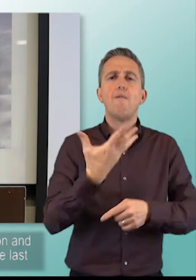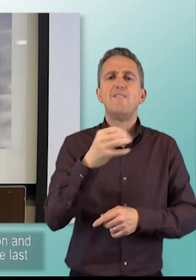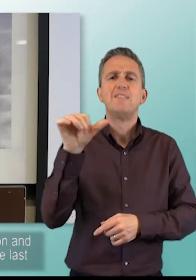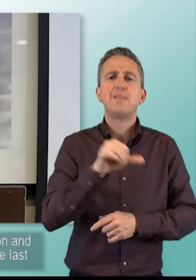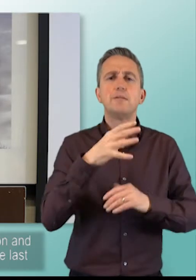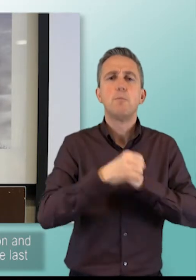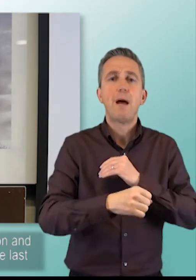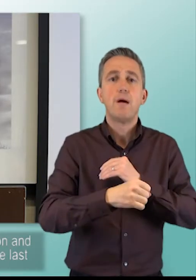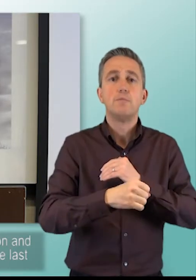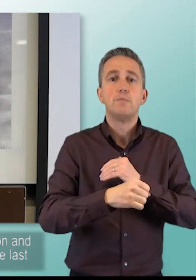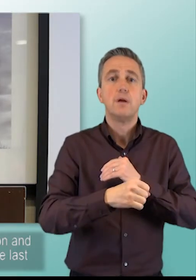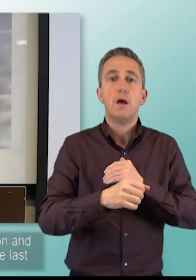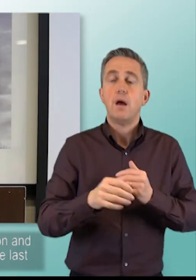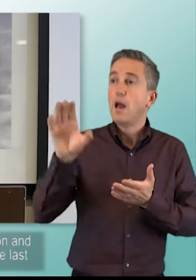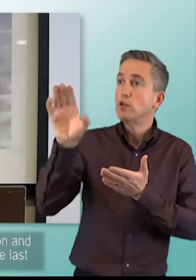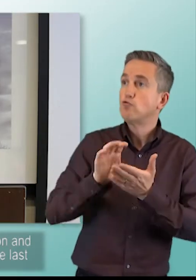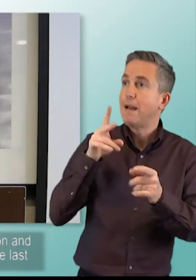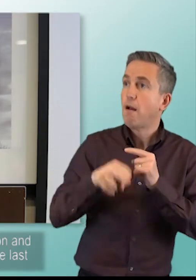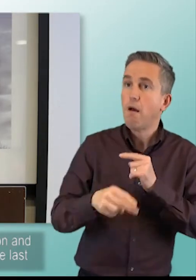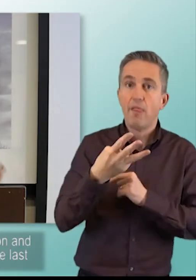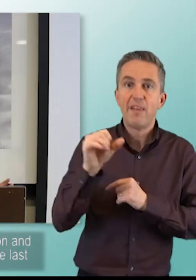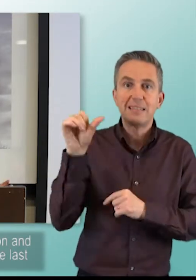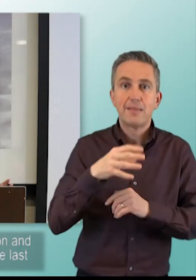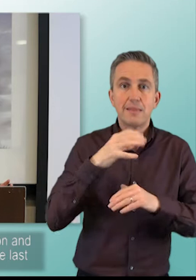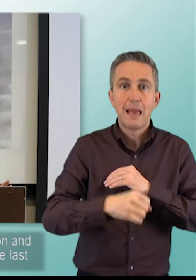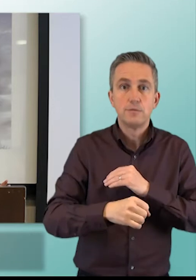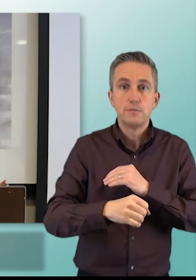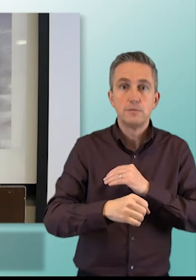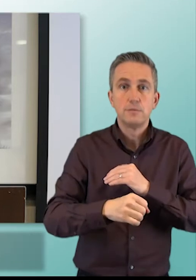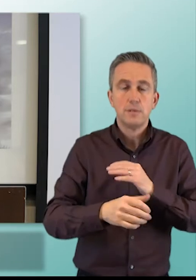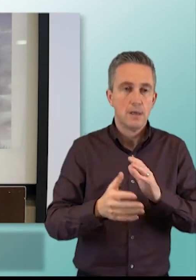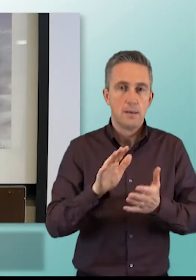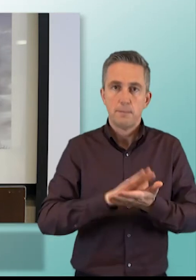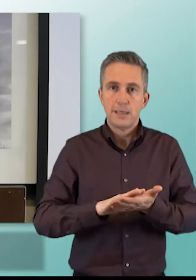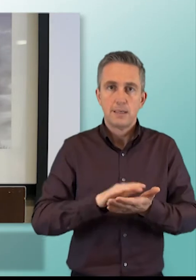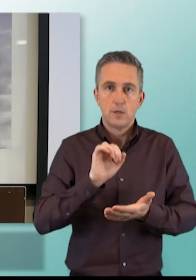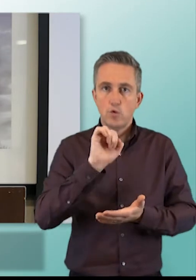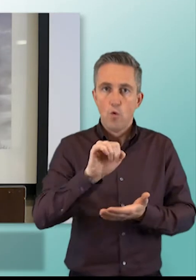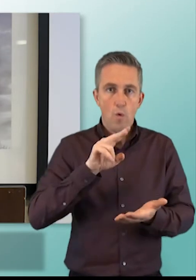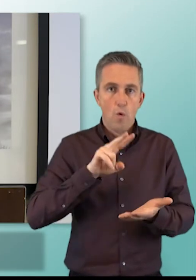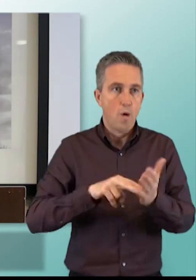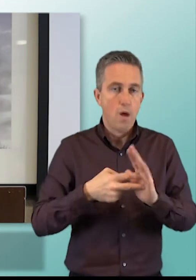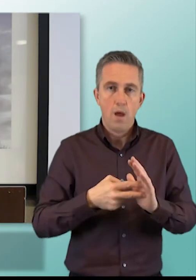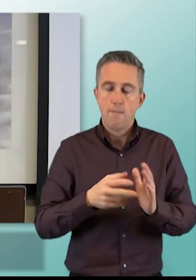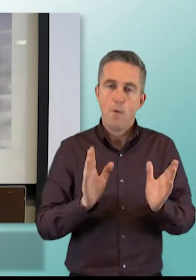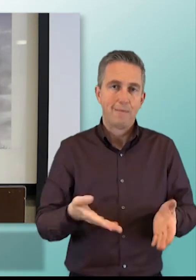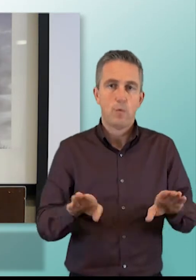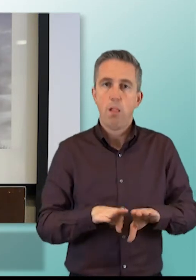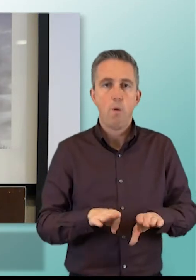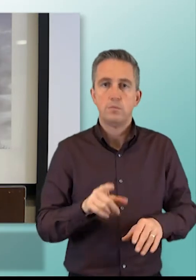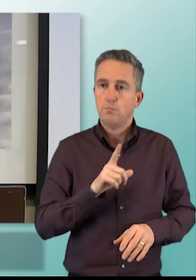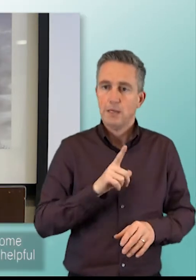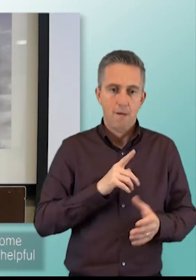£50,000 organisation and you've lost a grant for £30,000 that you've had for the last 10 years, well, that opens you up to the possibility of having to think about